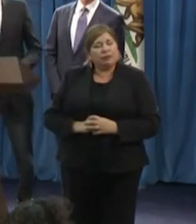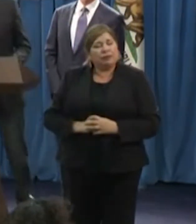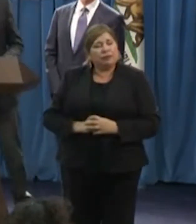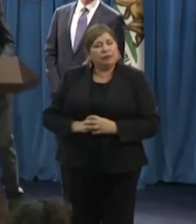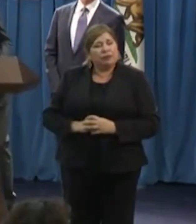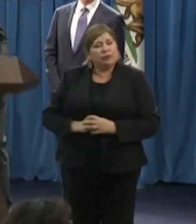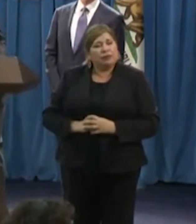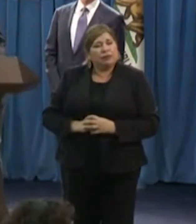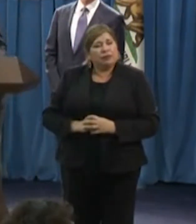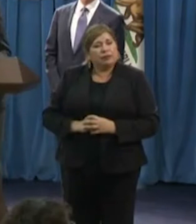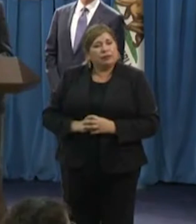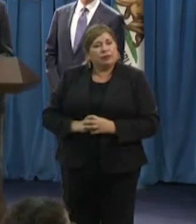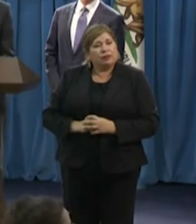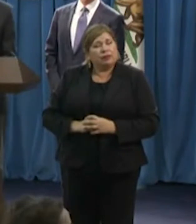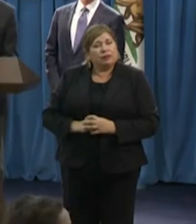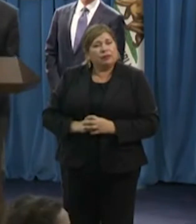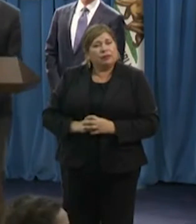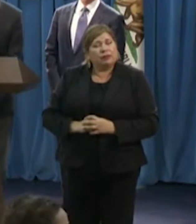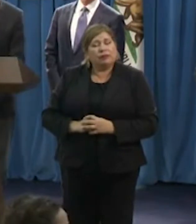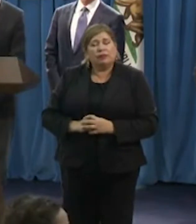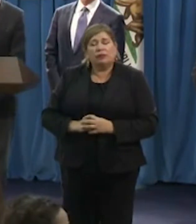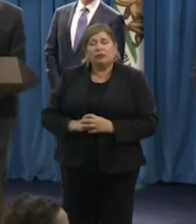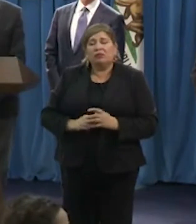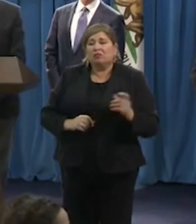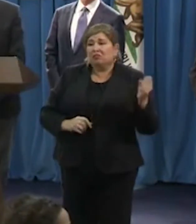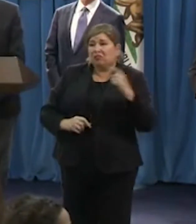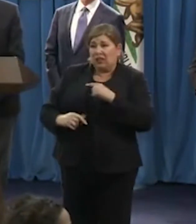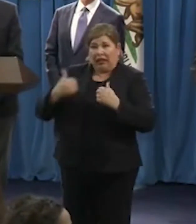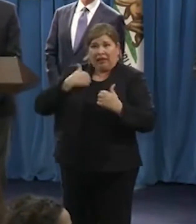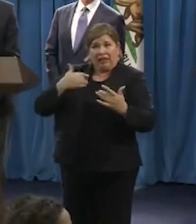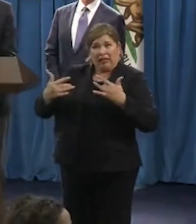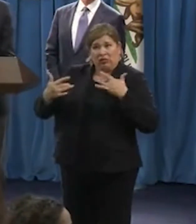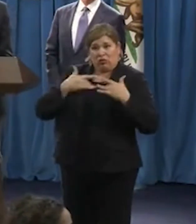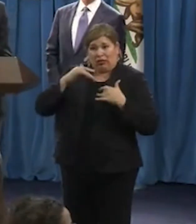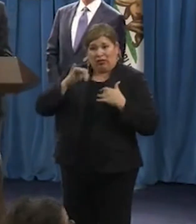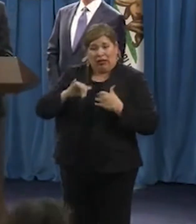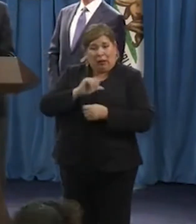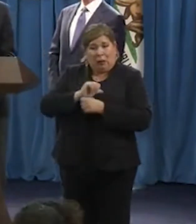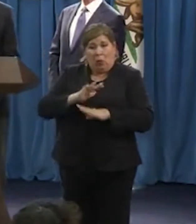like an employee from that facility might have spread it to the surrounding community?